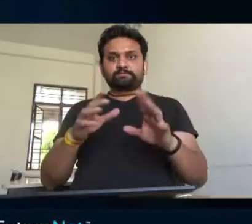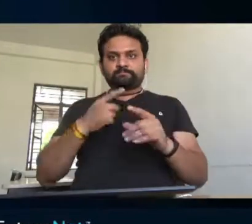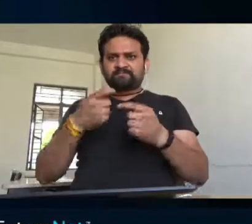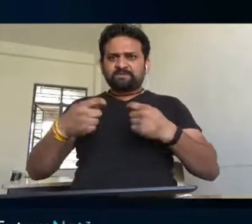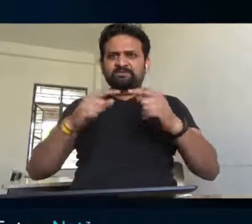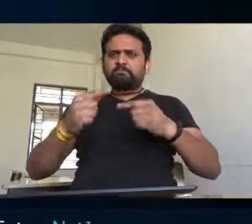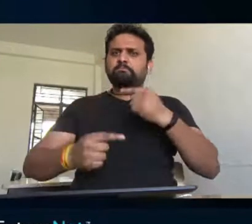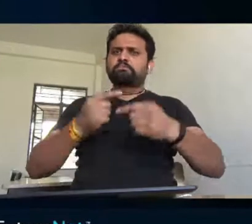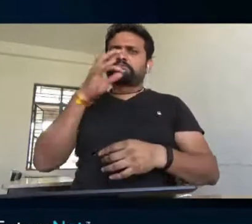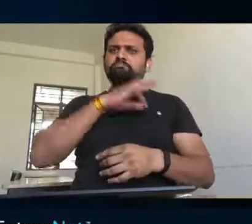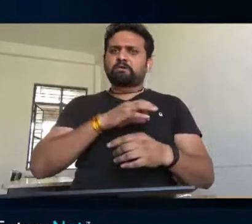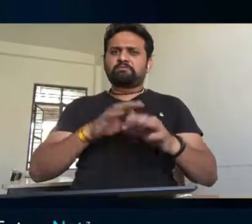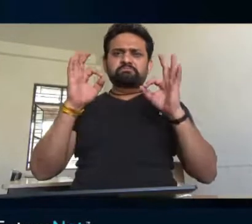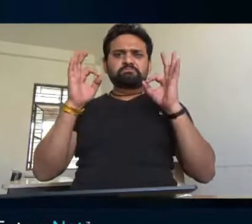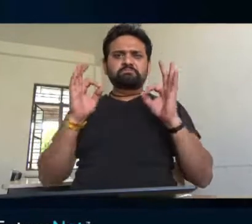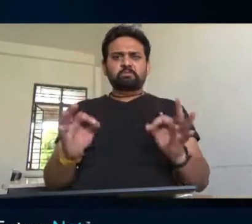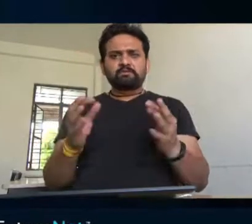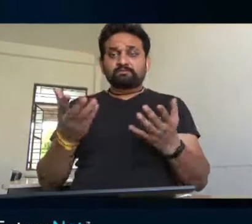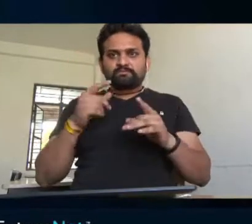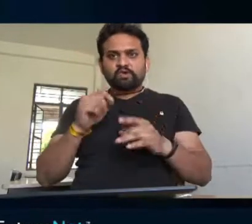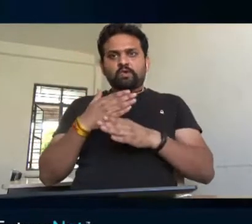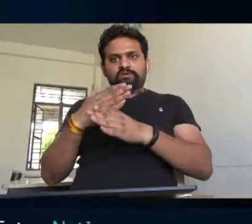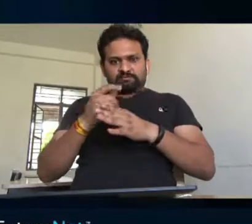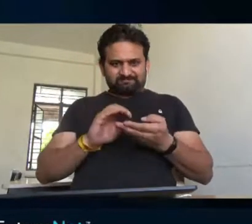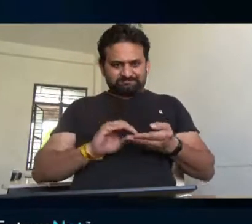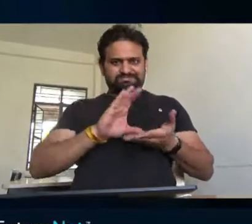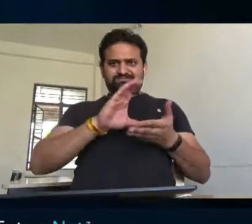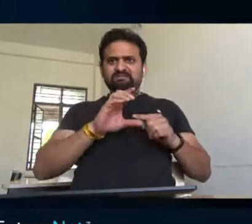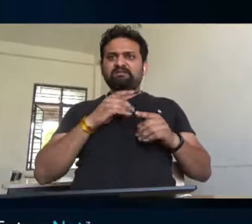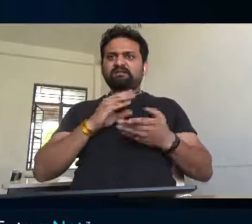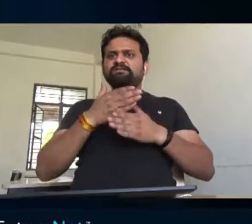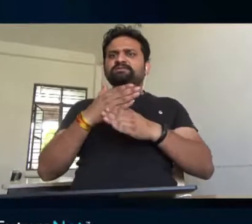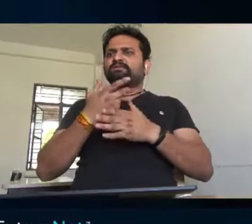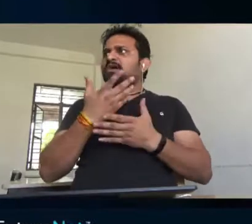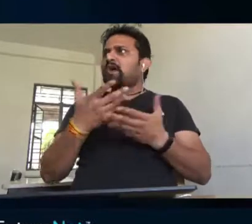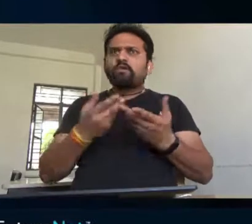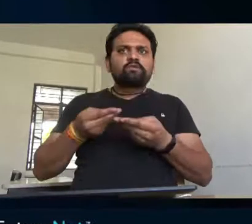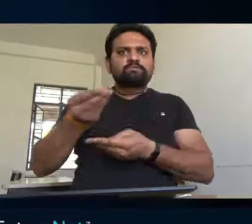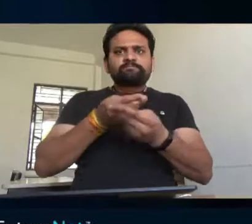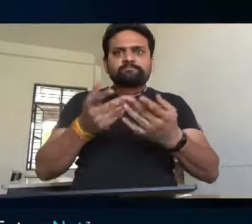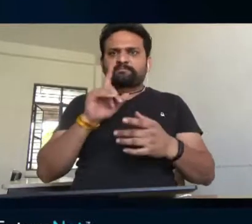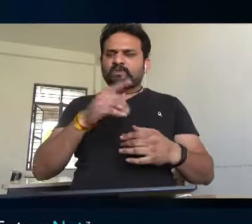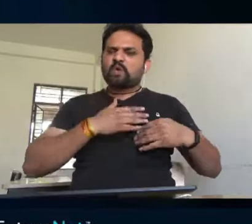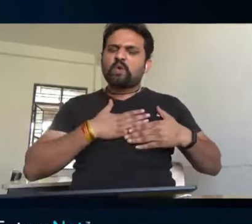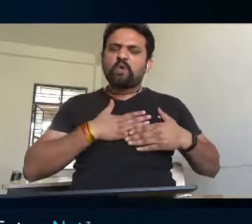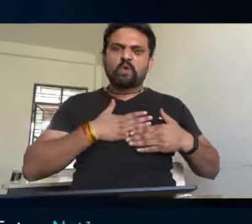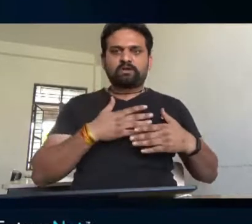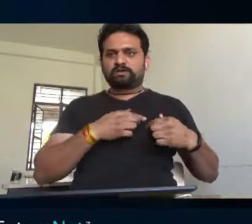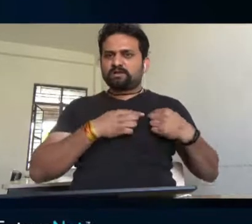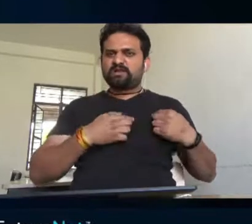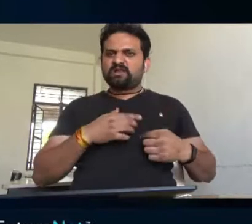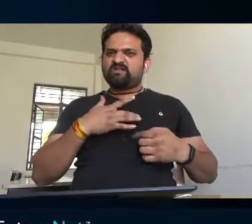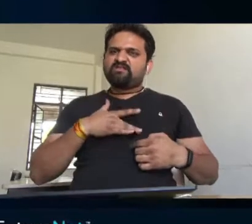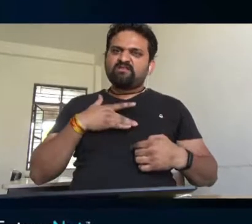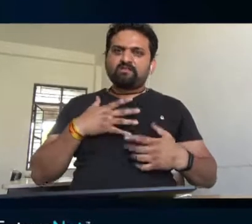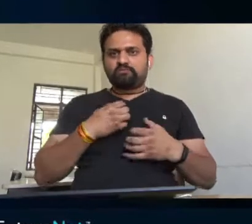We are safe. We make a lot of good decisions, and now we have the